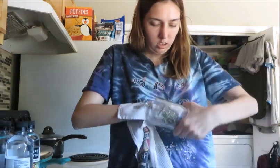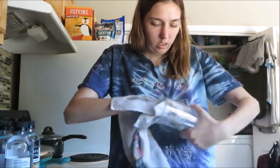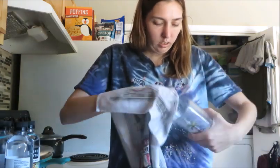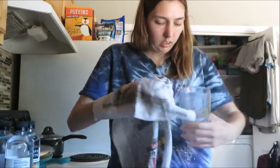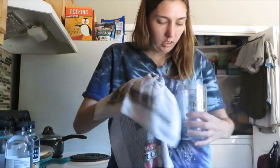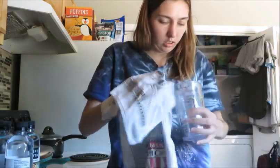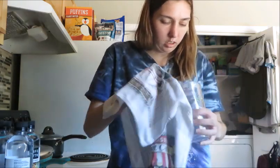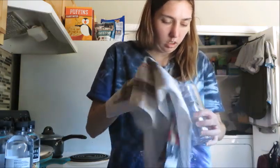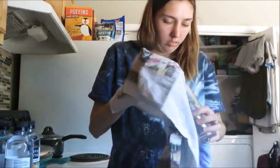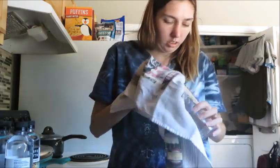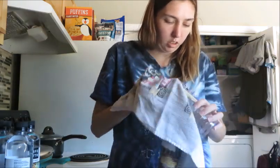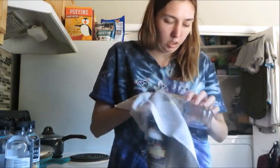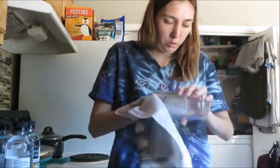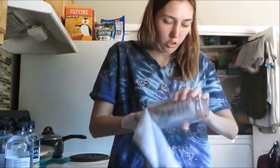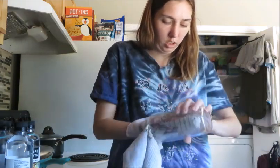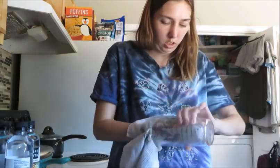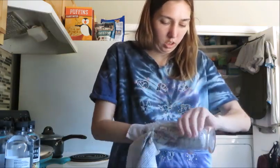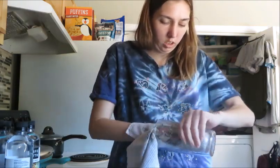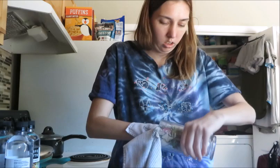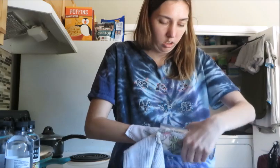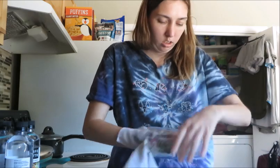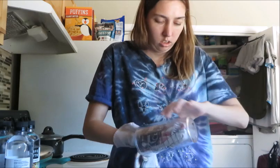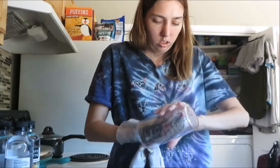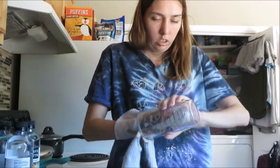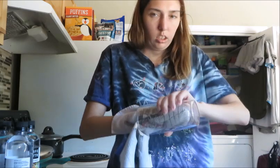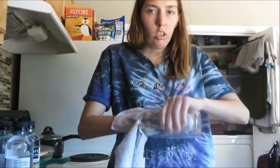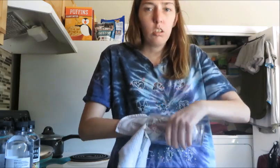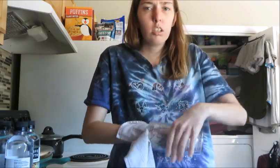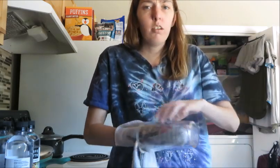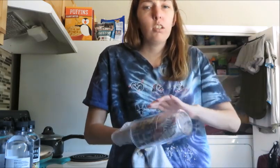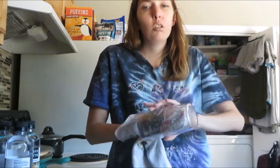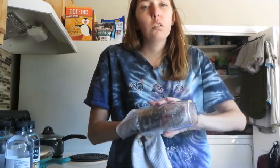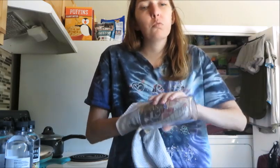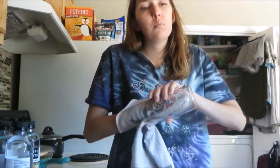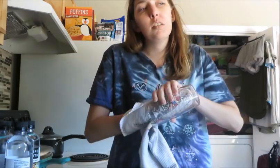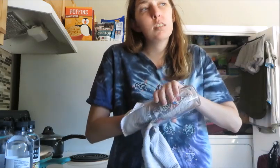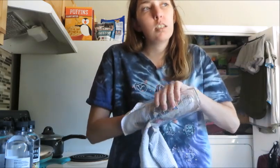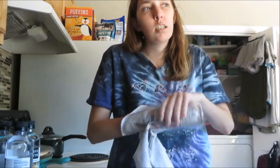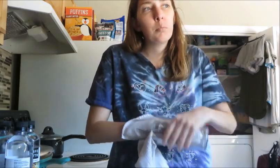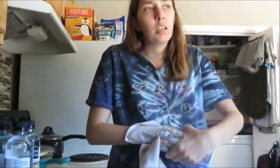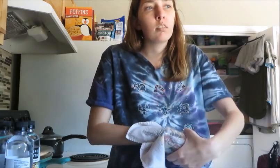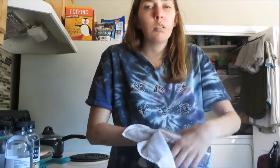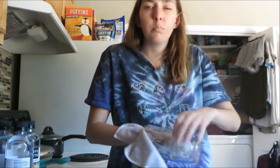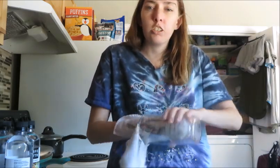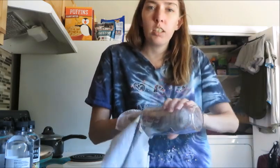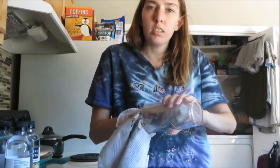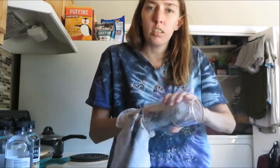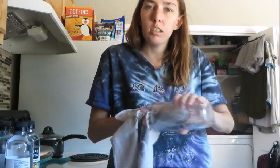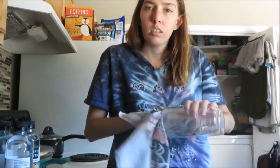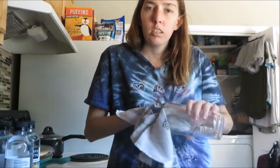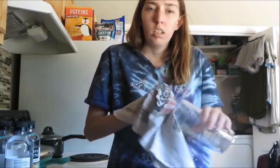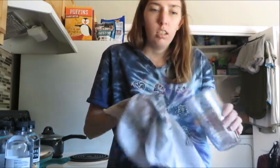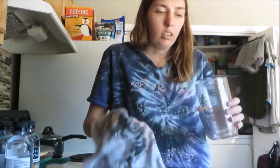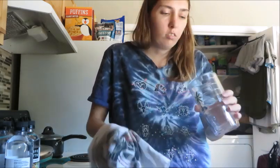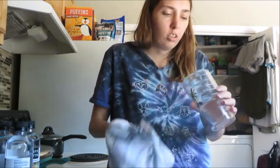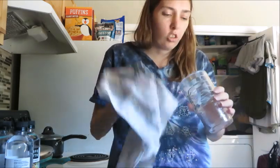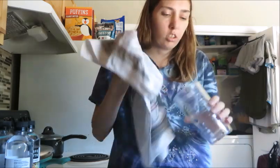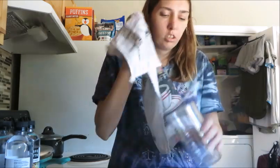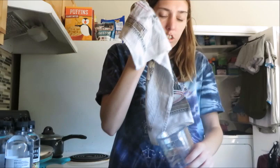I like getting this stuff, like, super dry. And then also, I don't know what's with me today, but I really want my chai tea. And I don't really drink chai